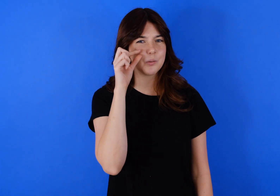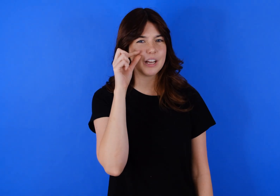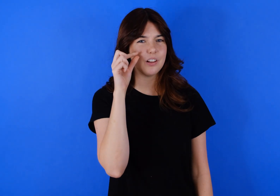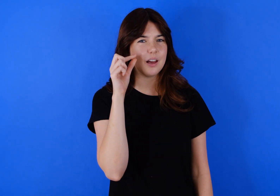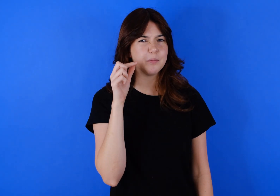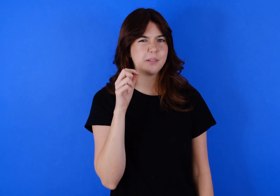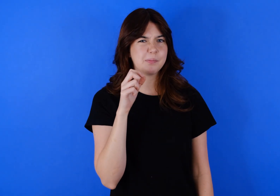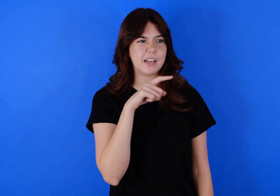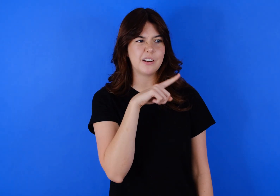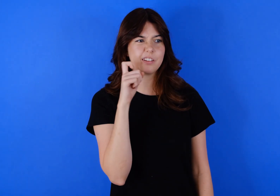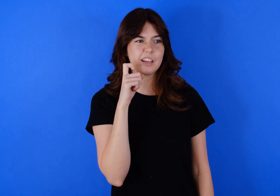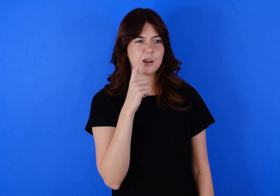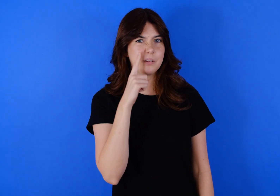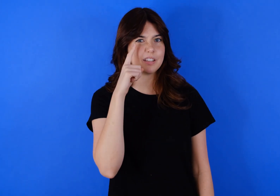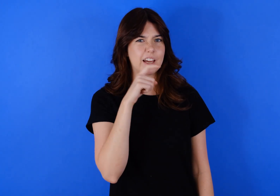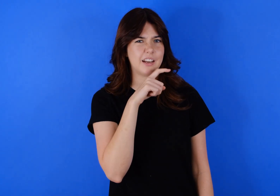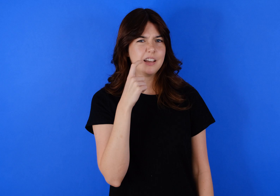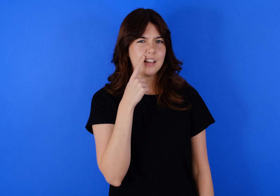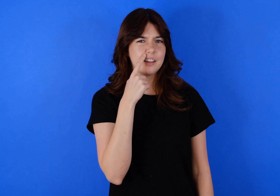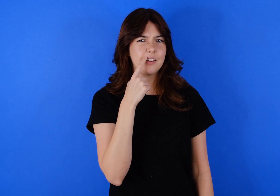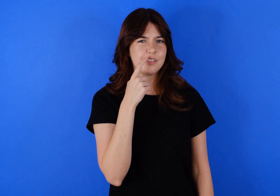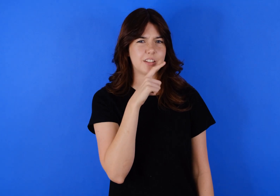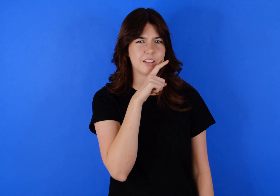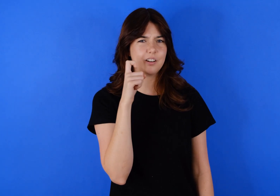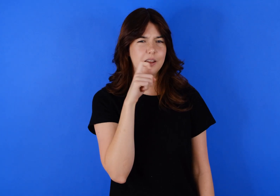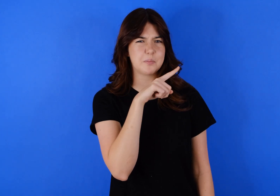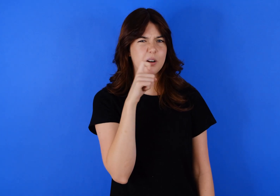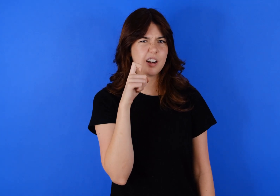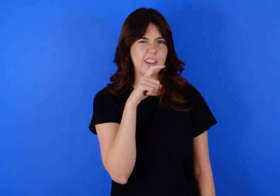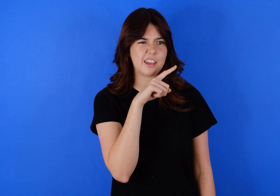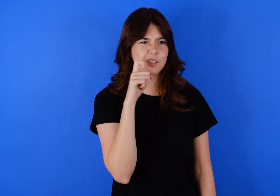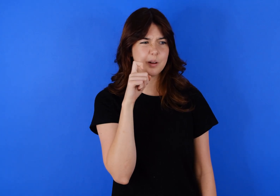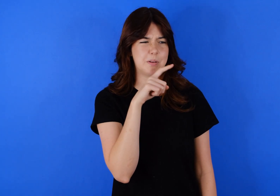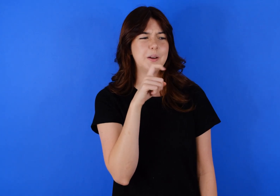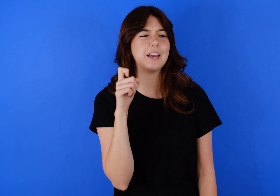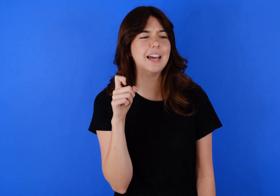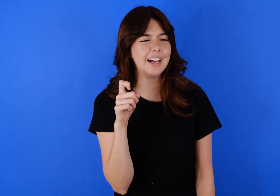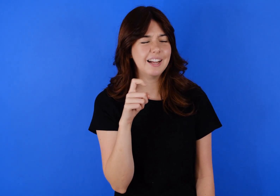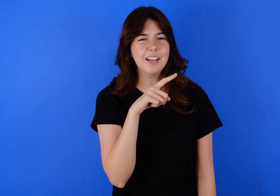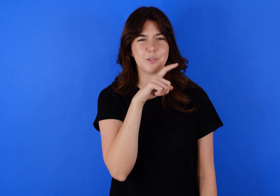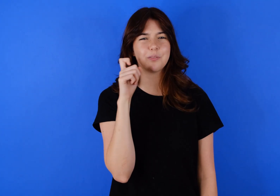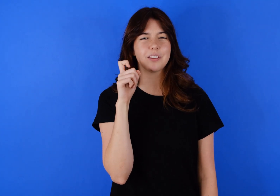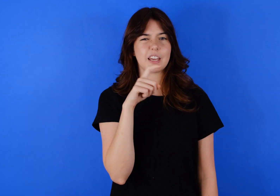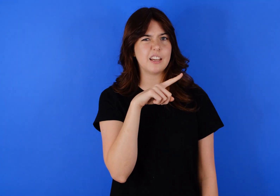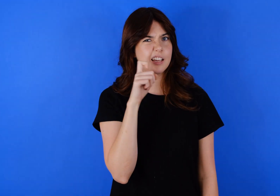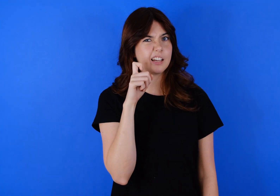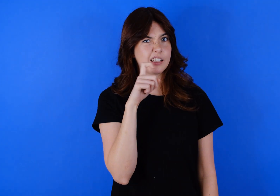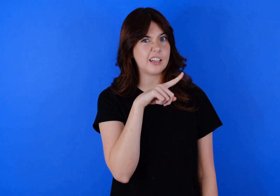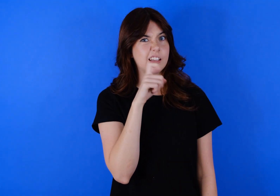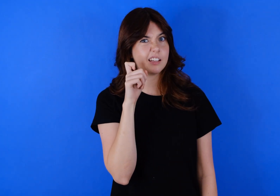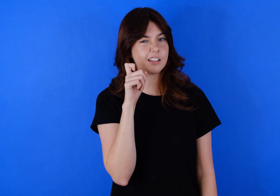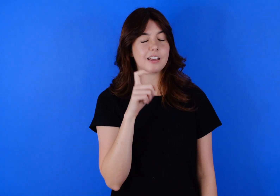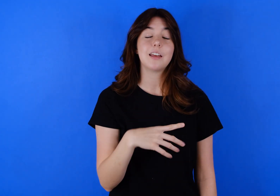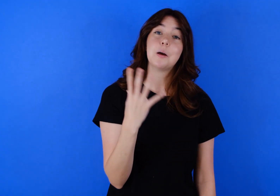wrinkle up my nose like on one side and lift this little lip corner, I think is what I'm doing. So it feels like ugly, ugly.